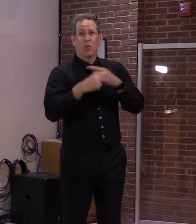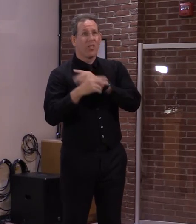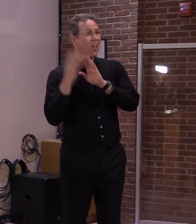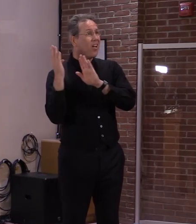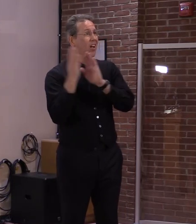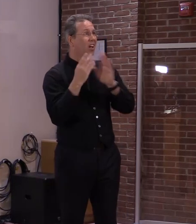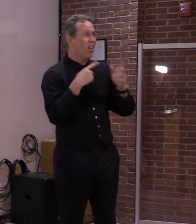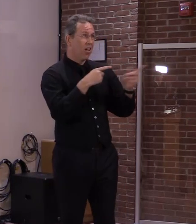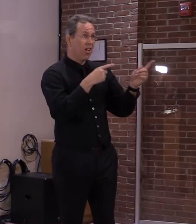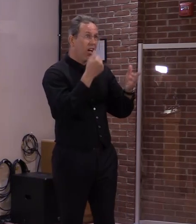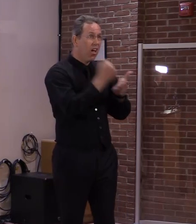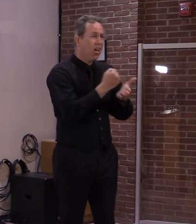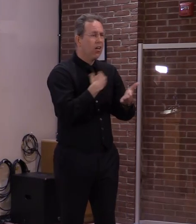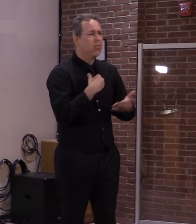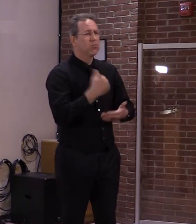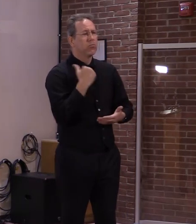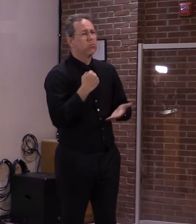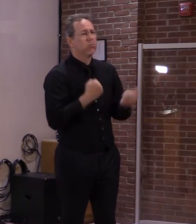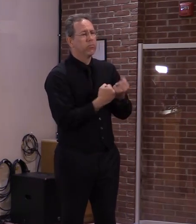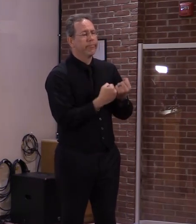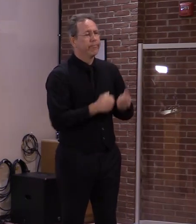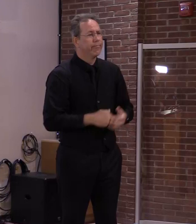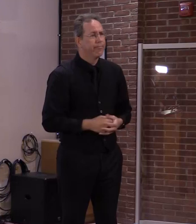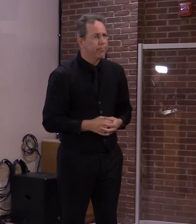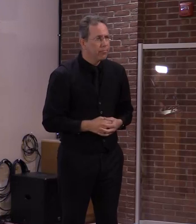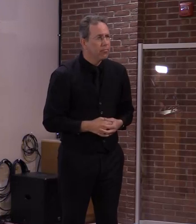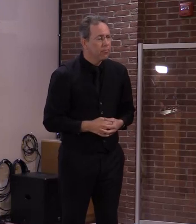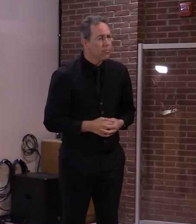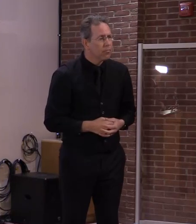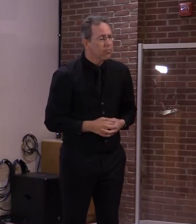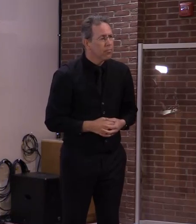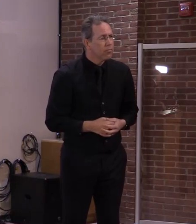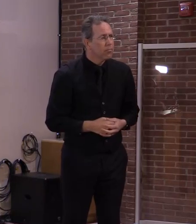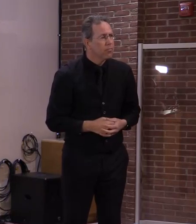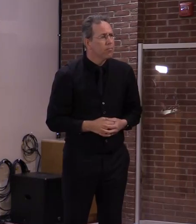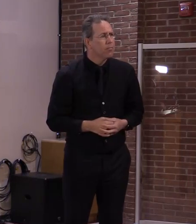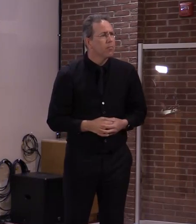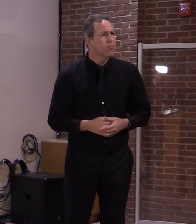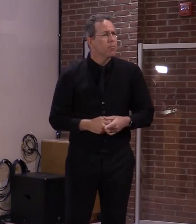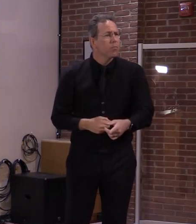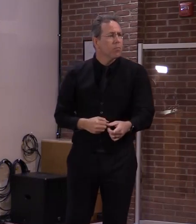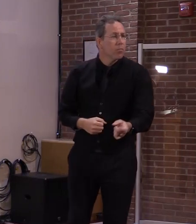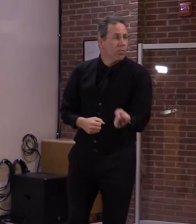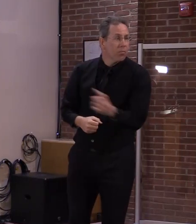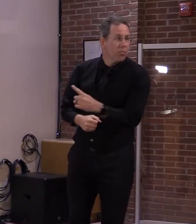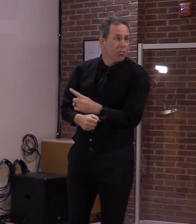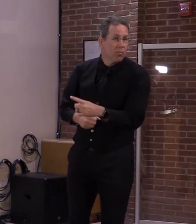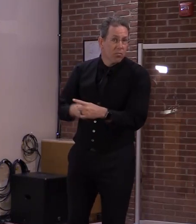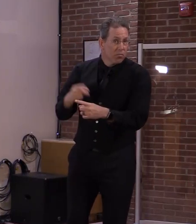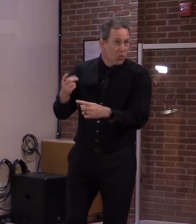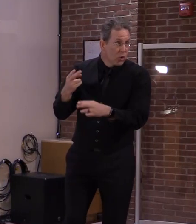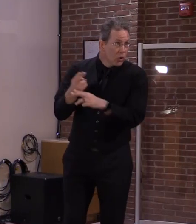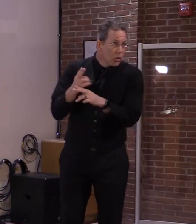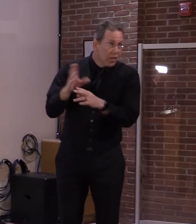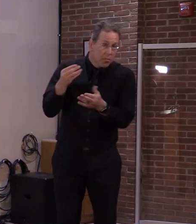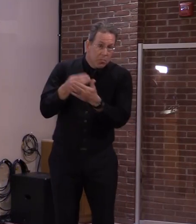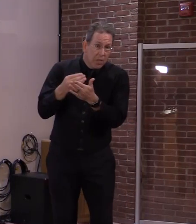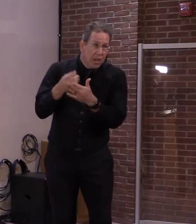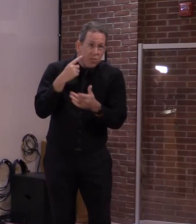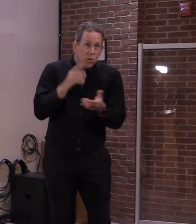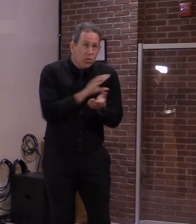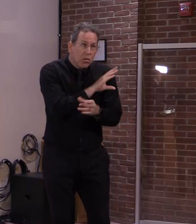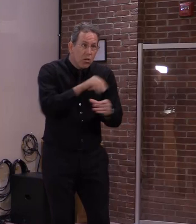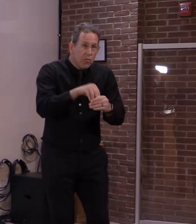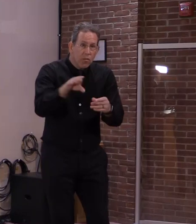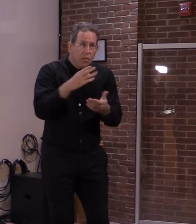In your view, is the use of ARPA money in the budget one of those things? I'm not going to squander this opportunity, and I don't think